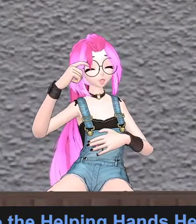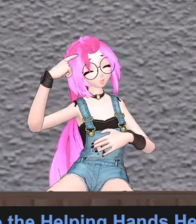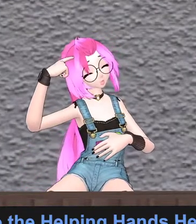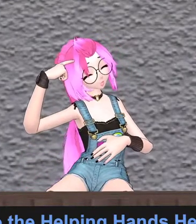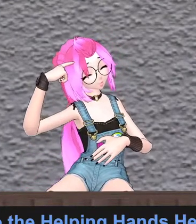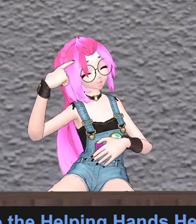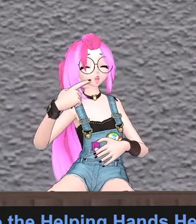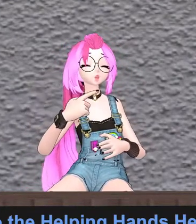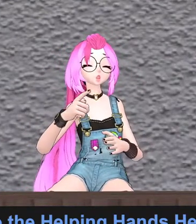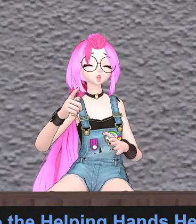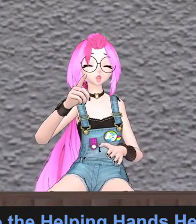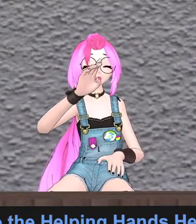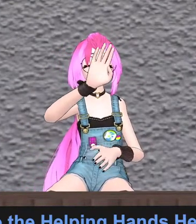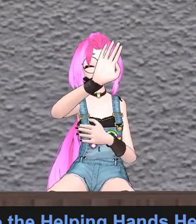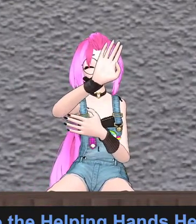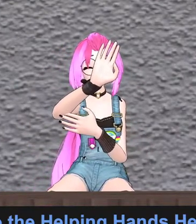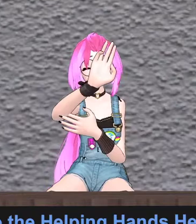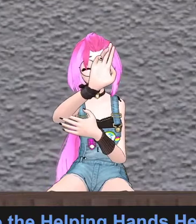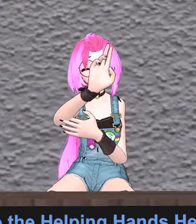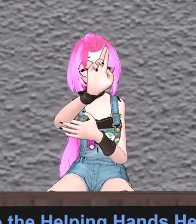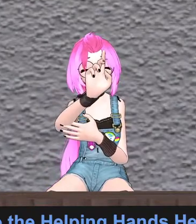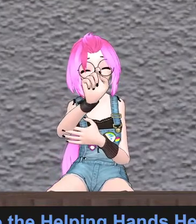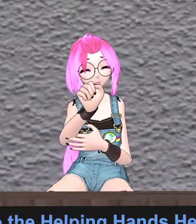you to think really hard when you're doing this about